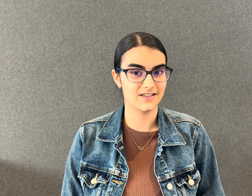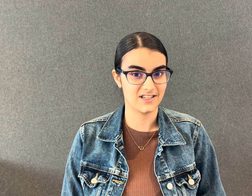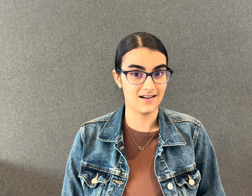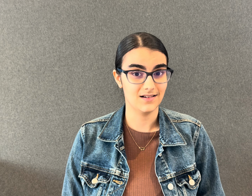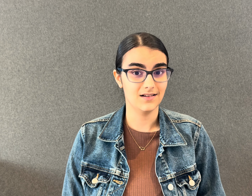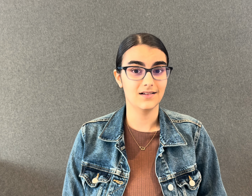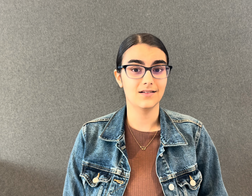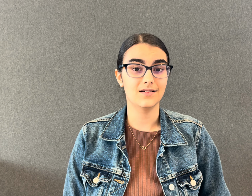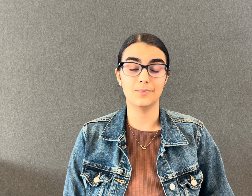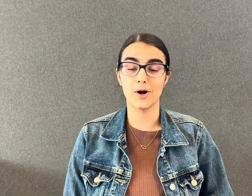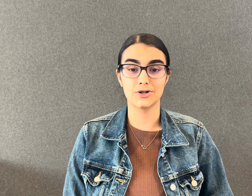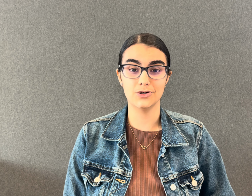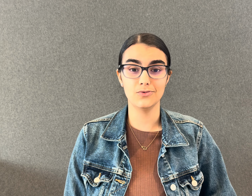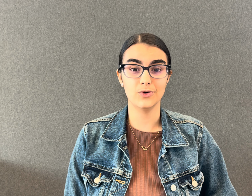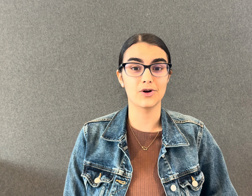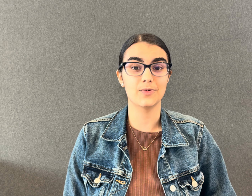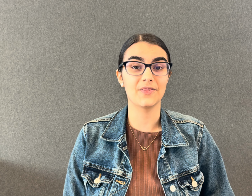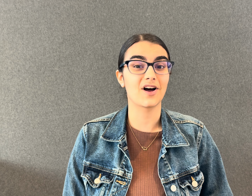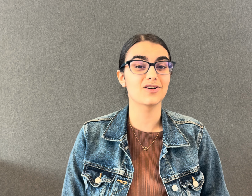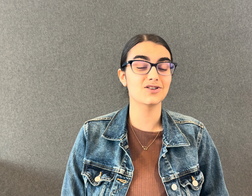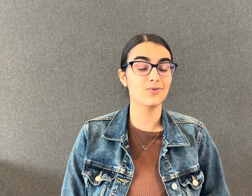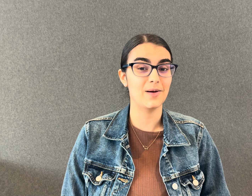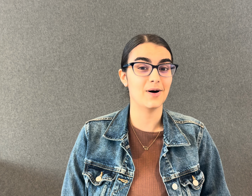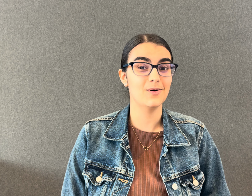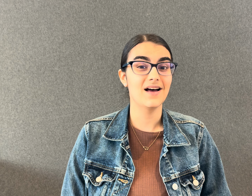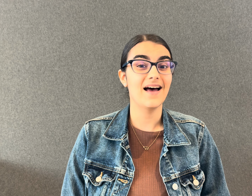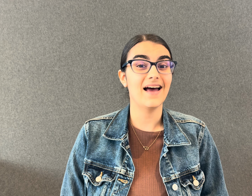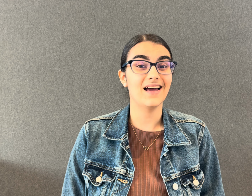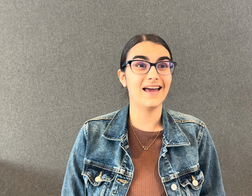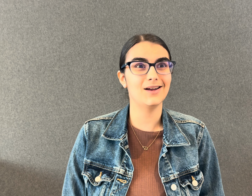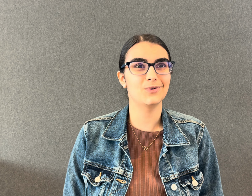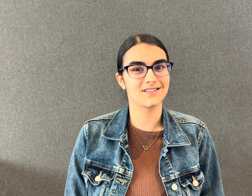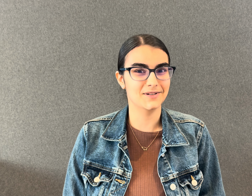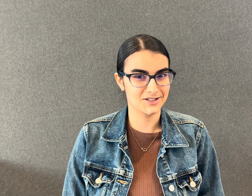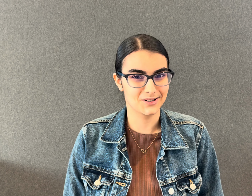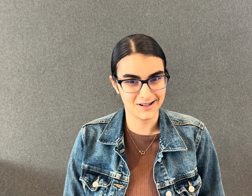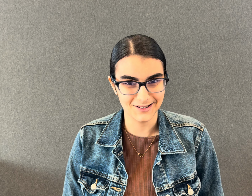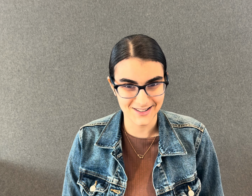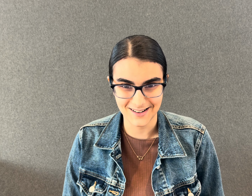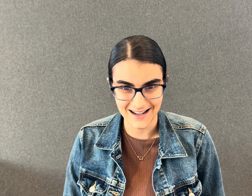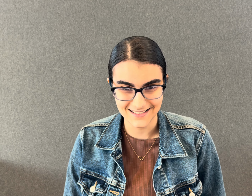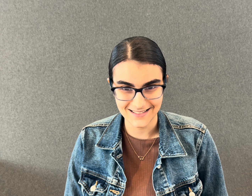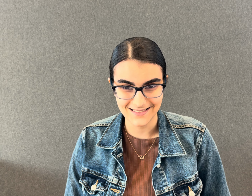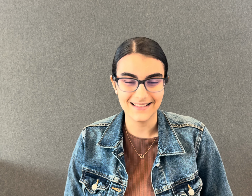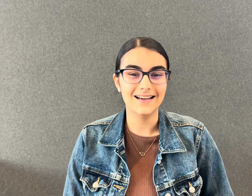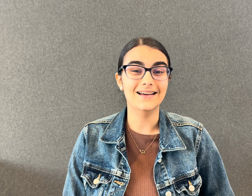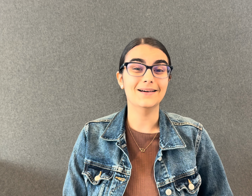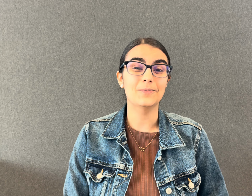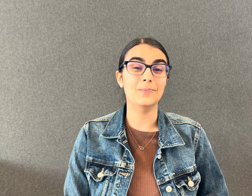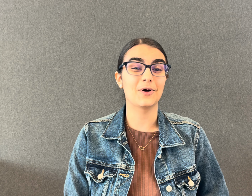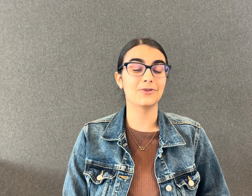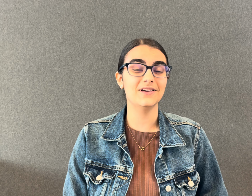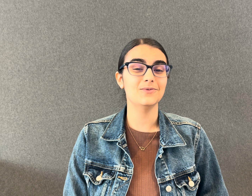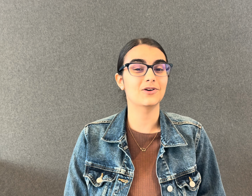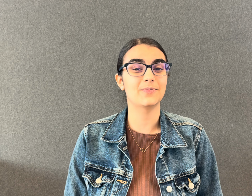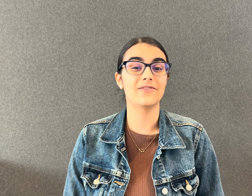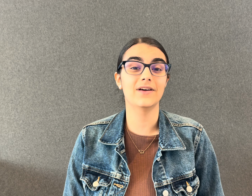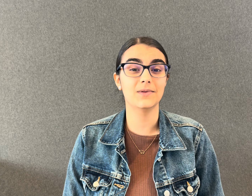10. In part 2, we learned about the colors of the rainbow and with some additional colors on them. In part 3, we learned about family